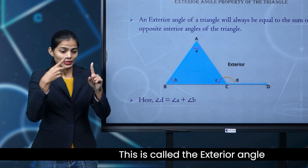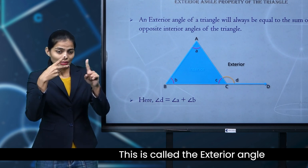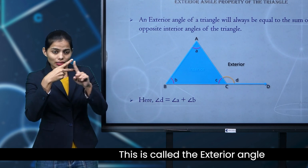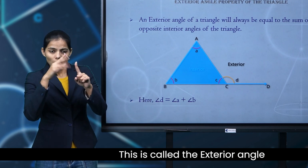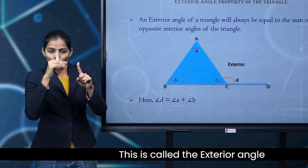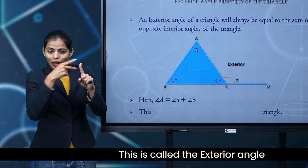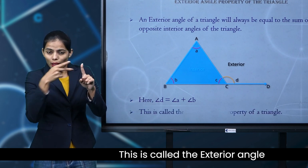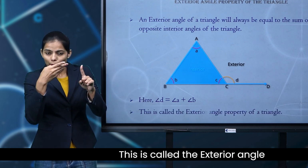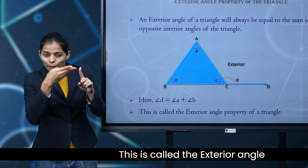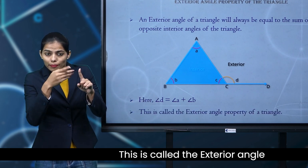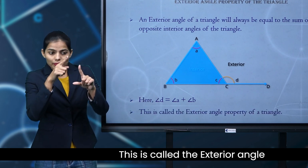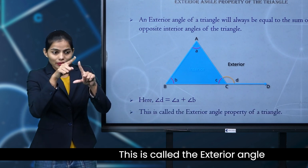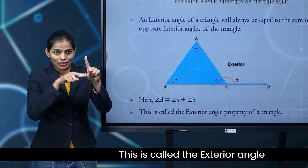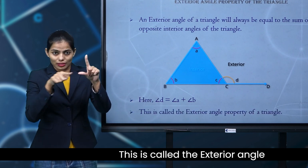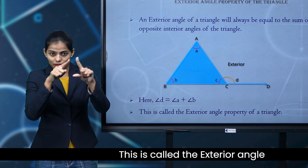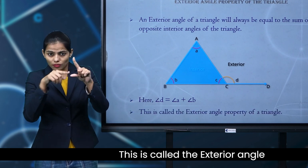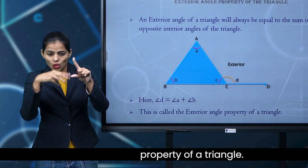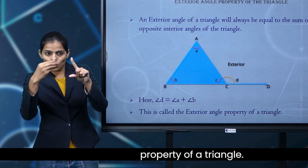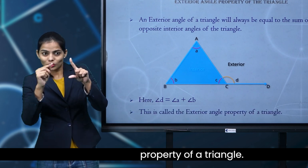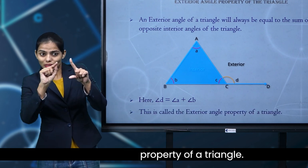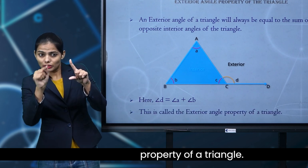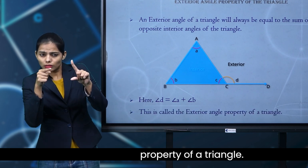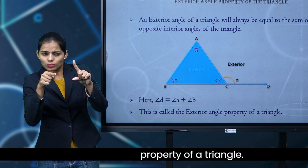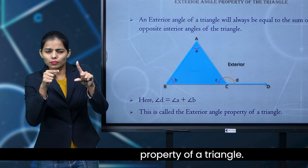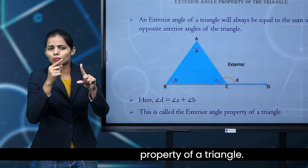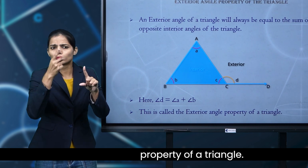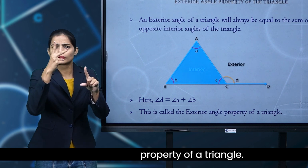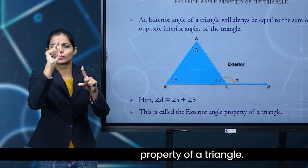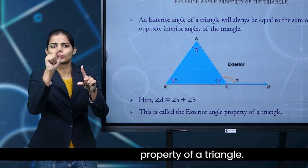This is called the exterior angle property of a triangle.